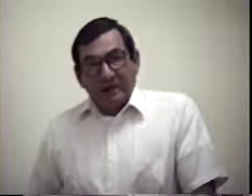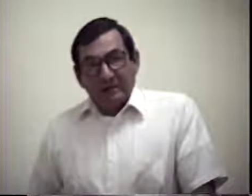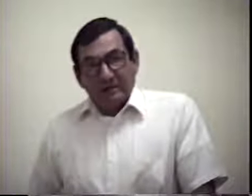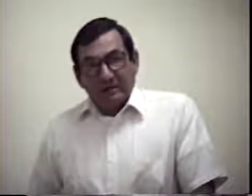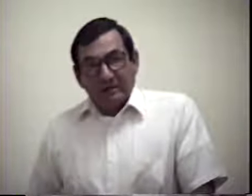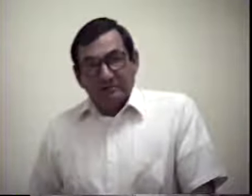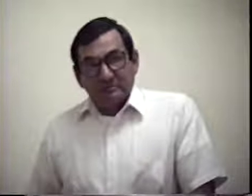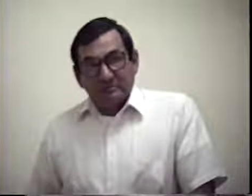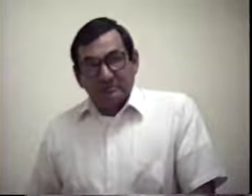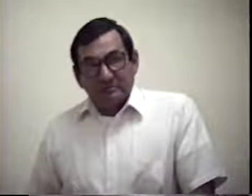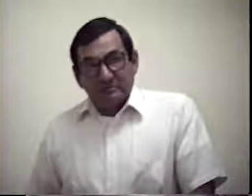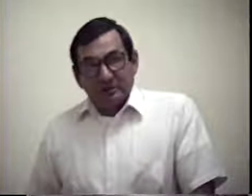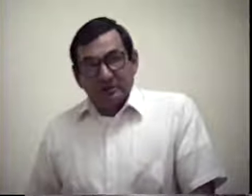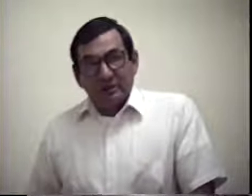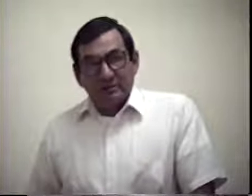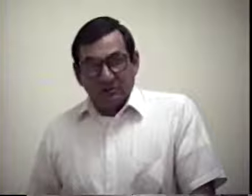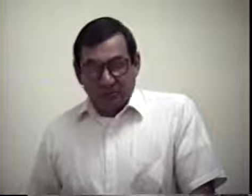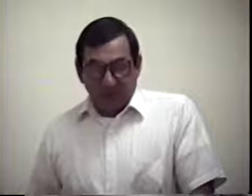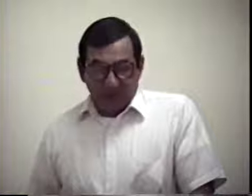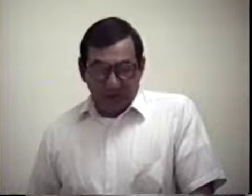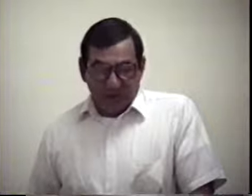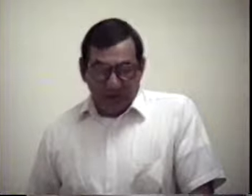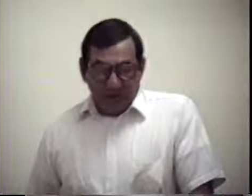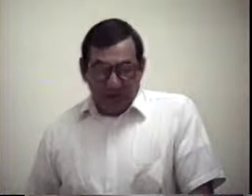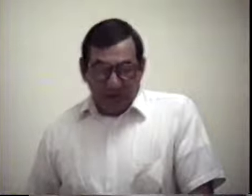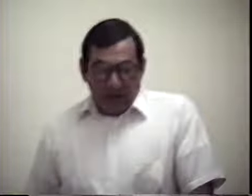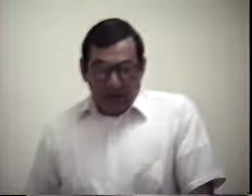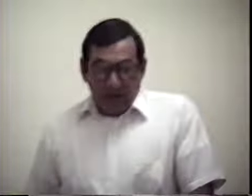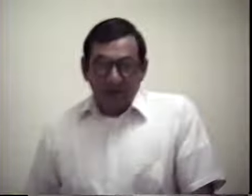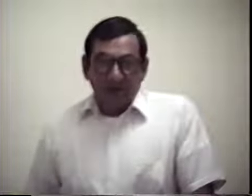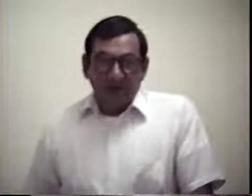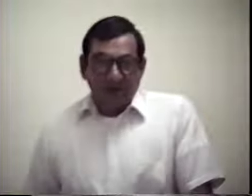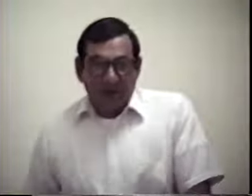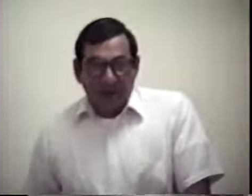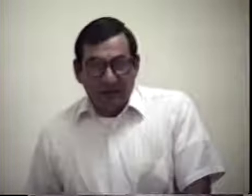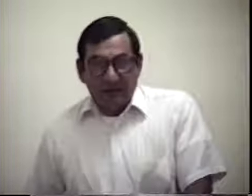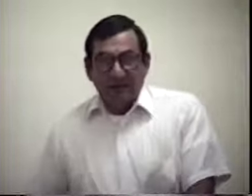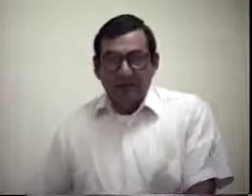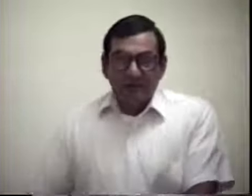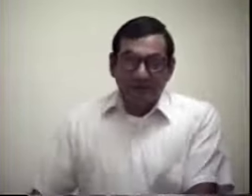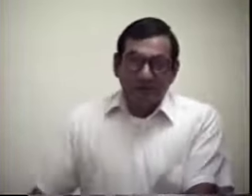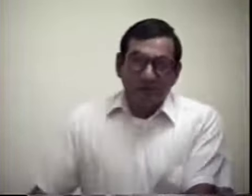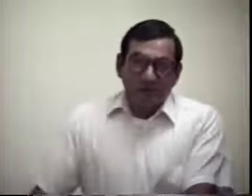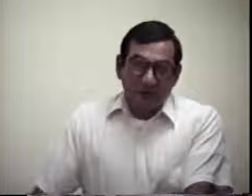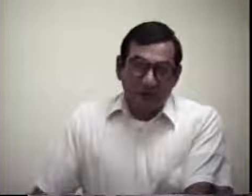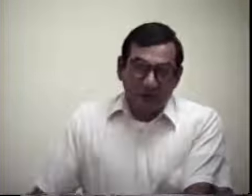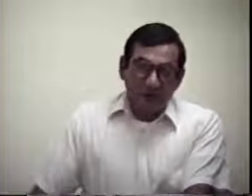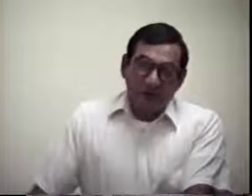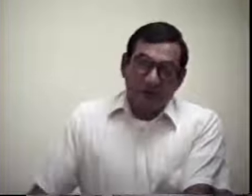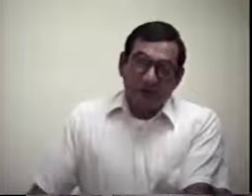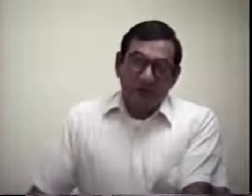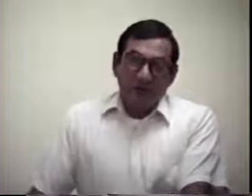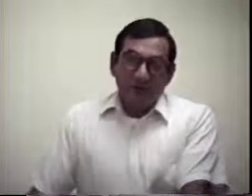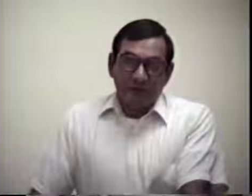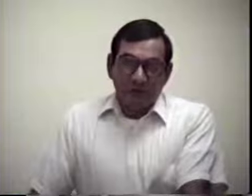and enjoyed it so much. And I'm also a part-time substitute and a tutor out at Wyoming Indian